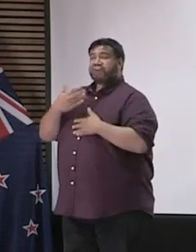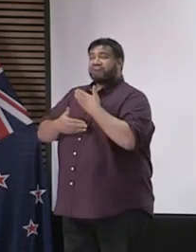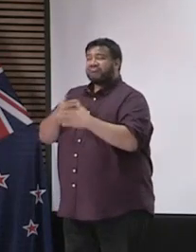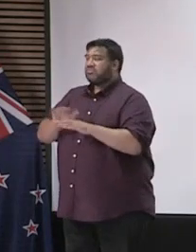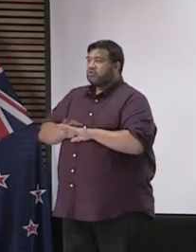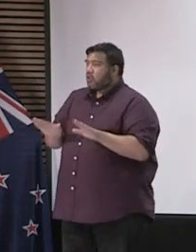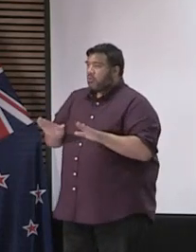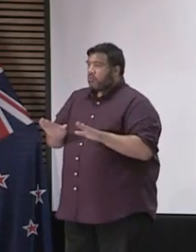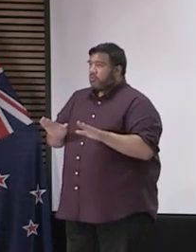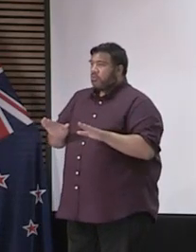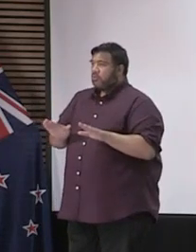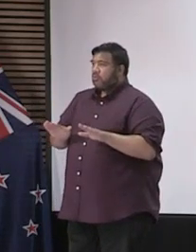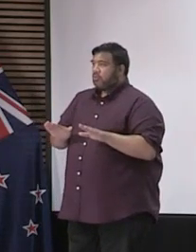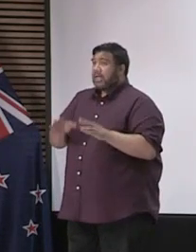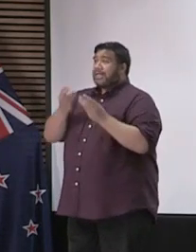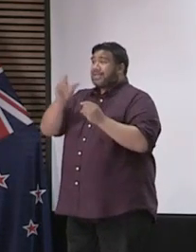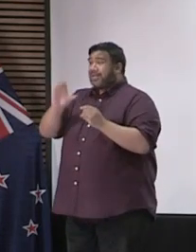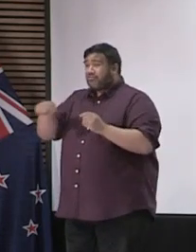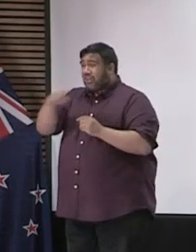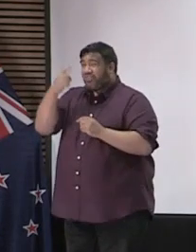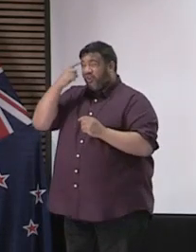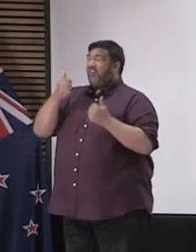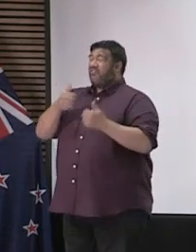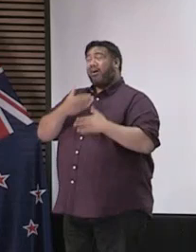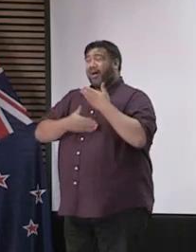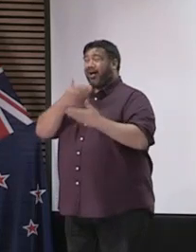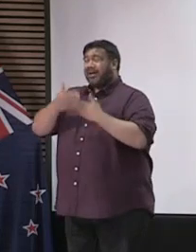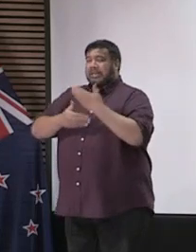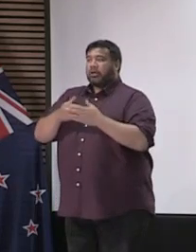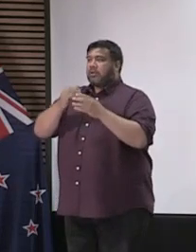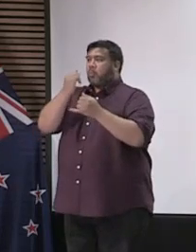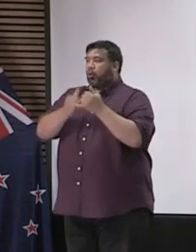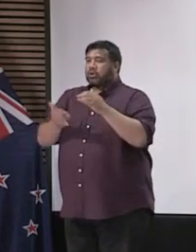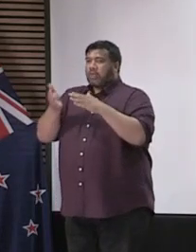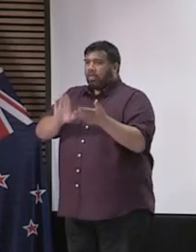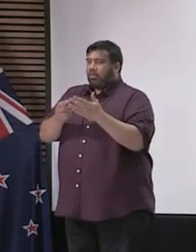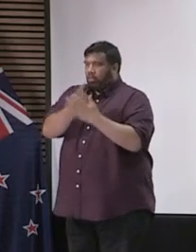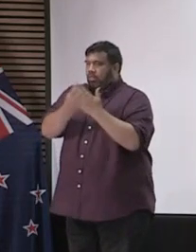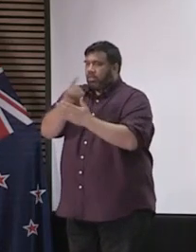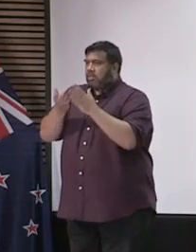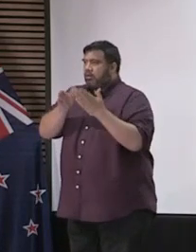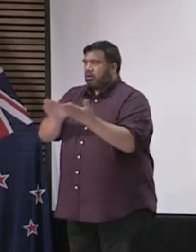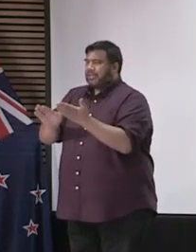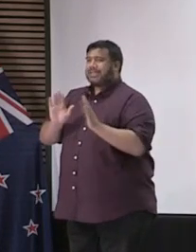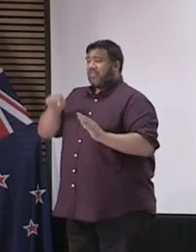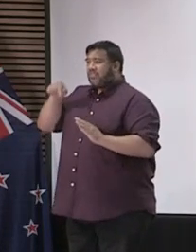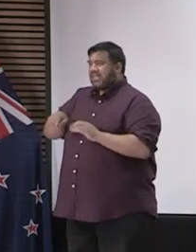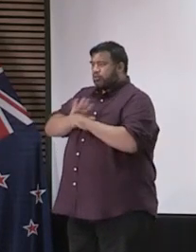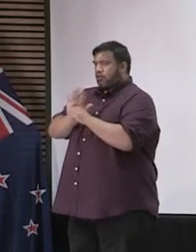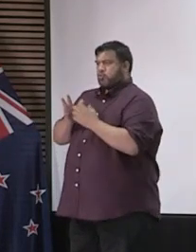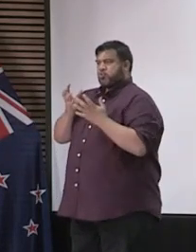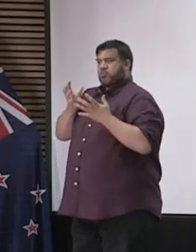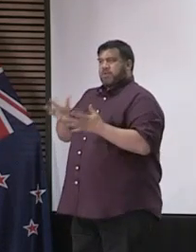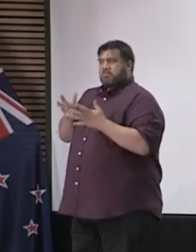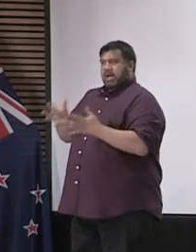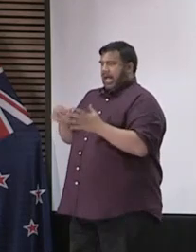much greater outbreaks in their countries, is to try and get that message out. So this is a tricky virus. It's by